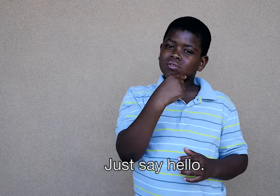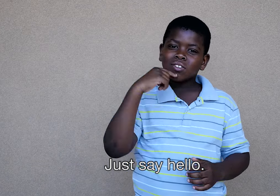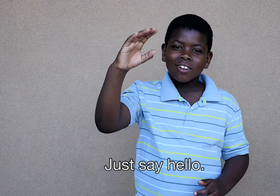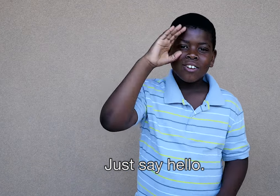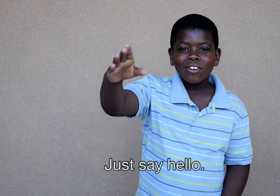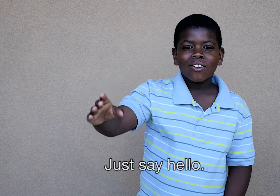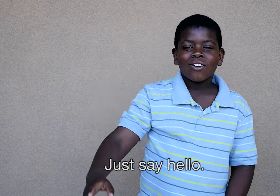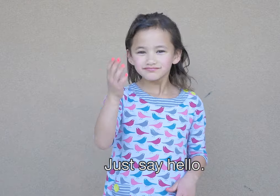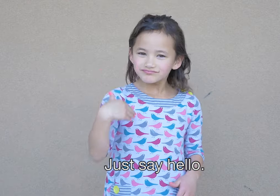We back to